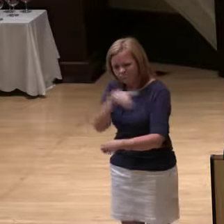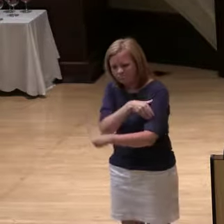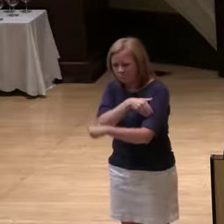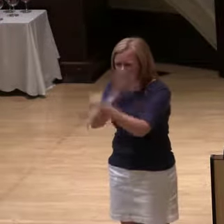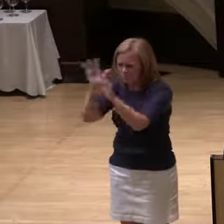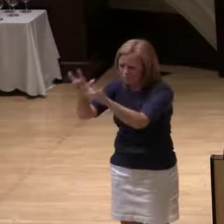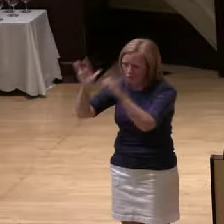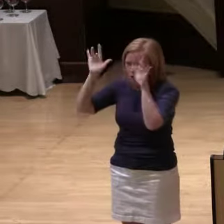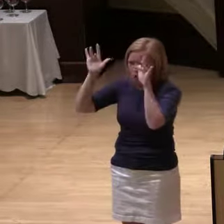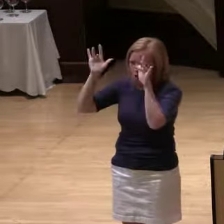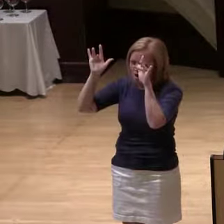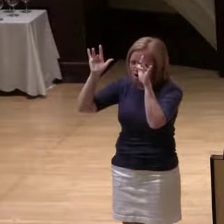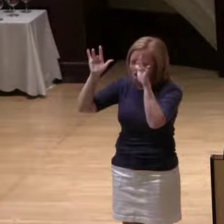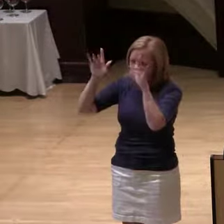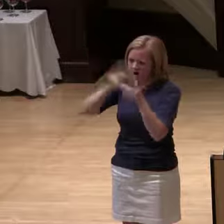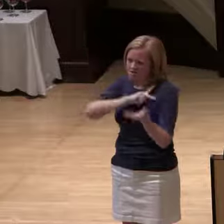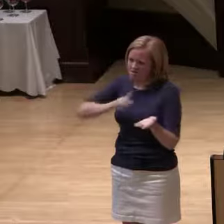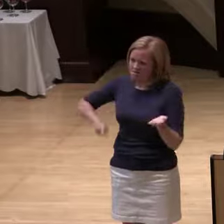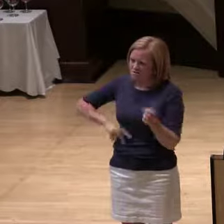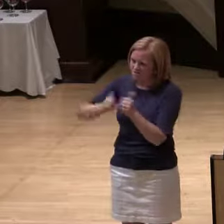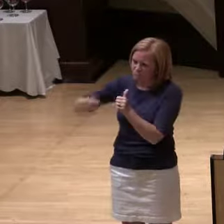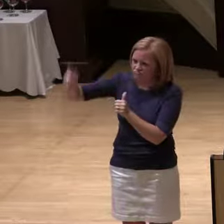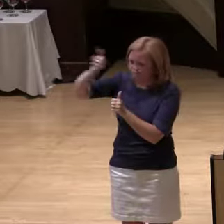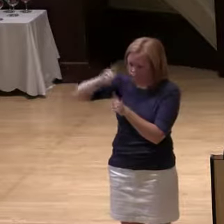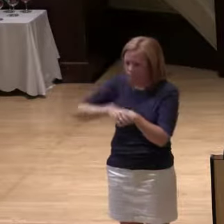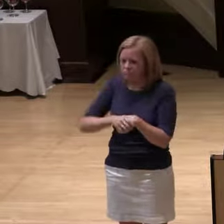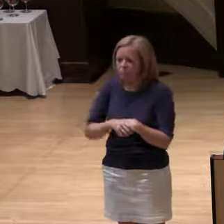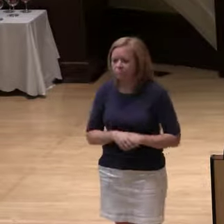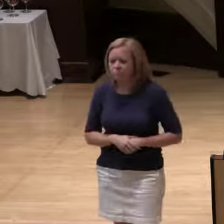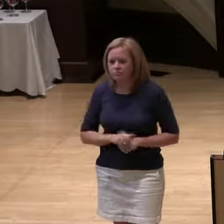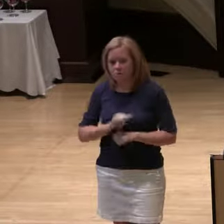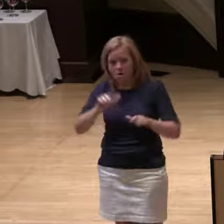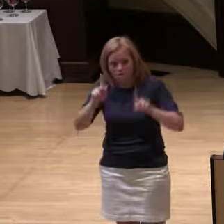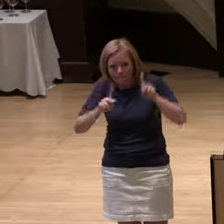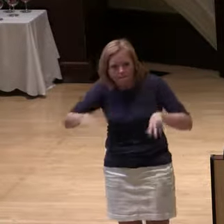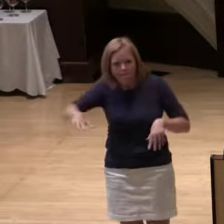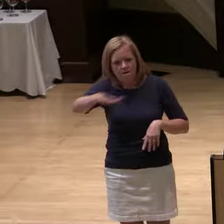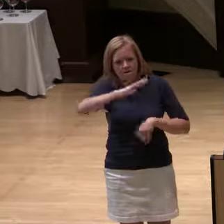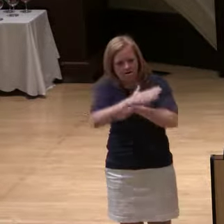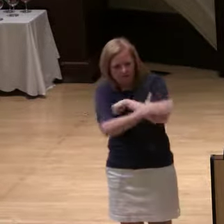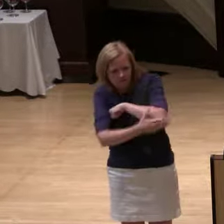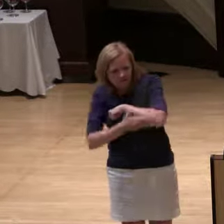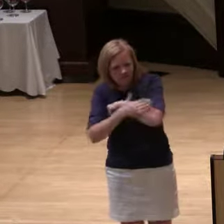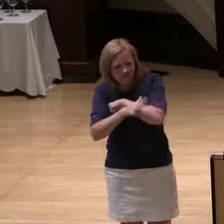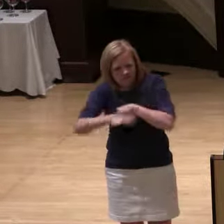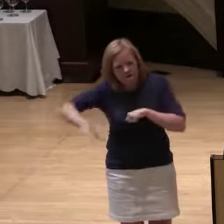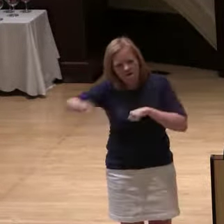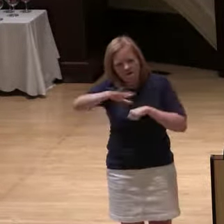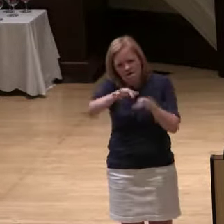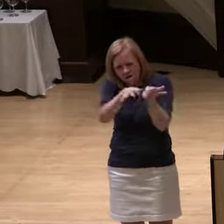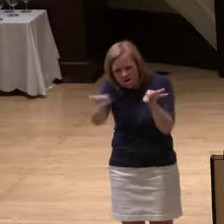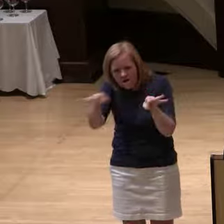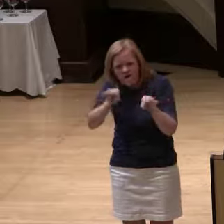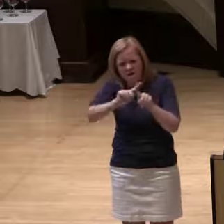glory, and kingship. All peoples, nations, and languages serve